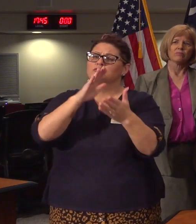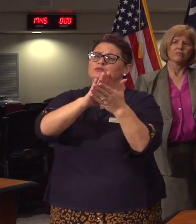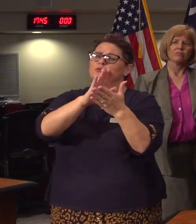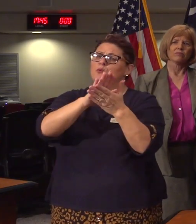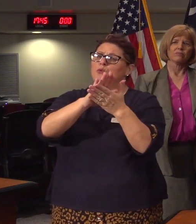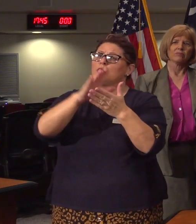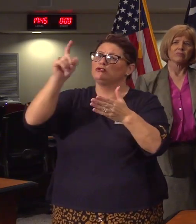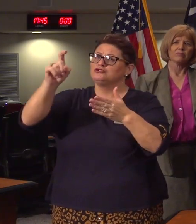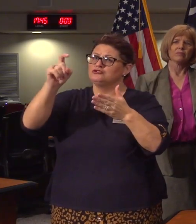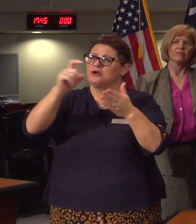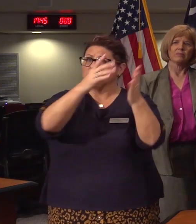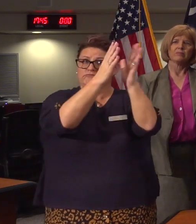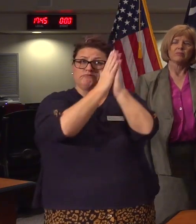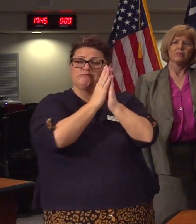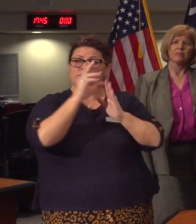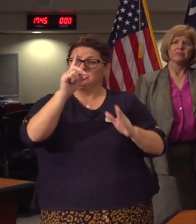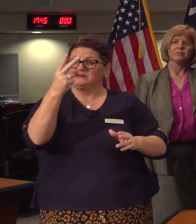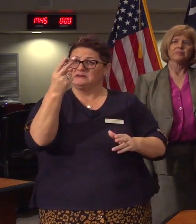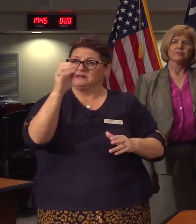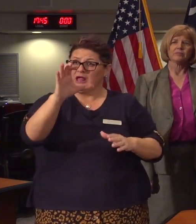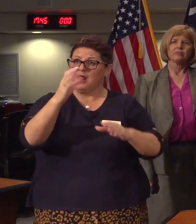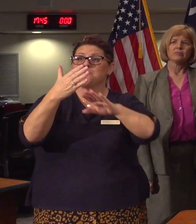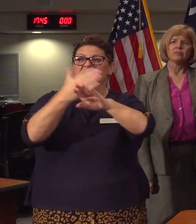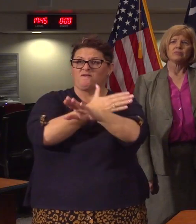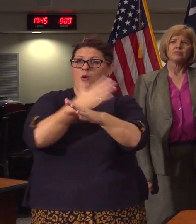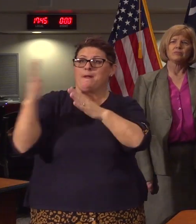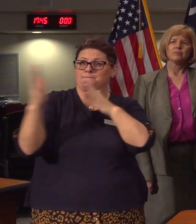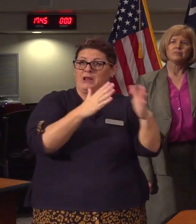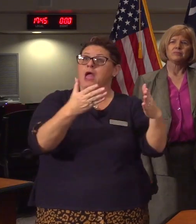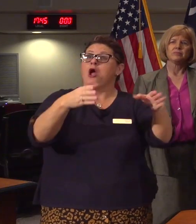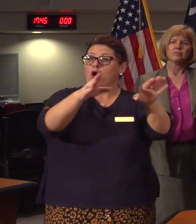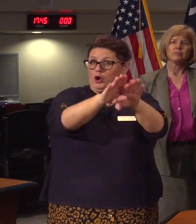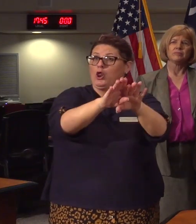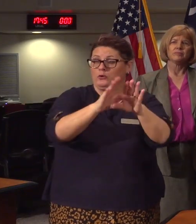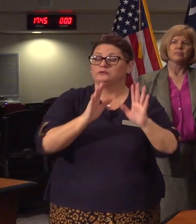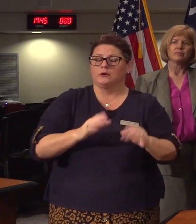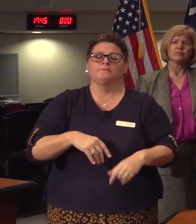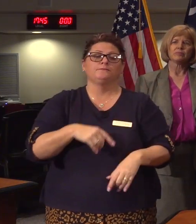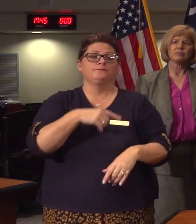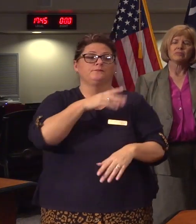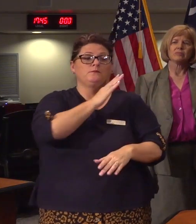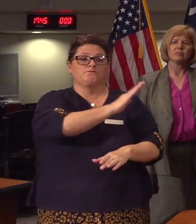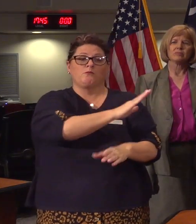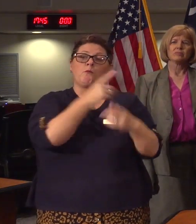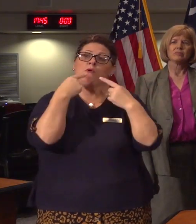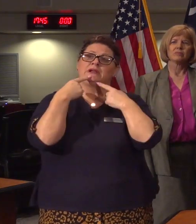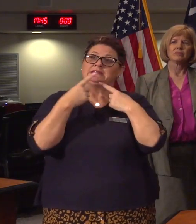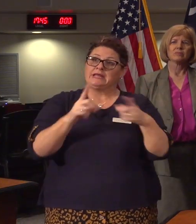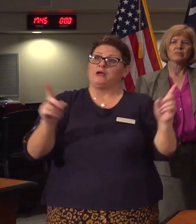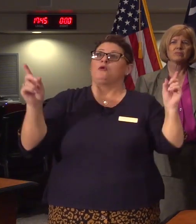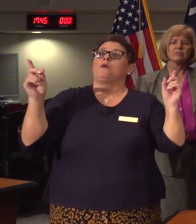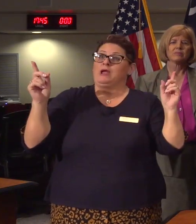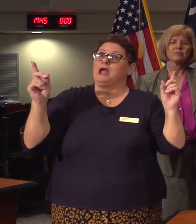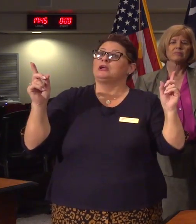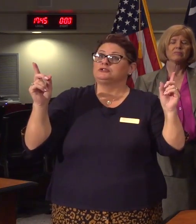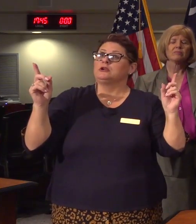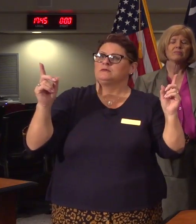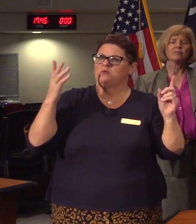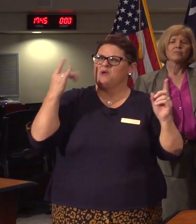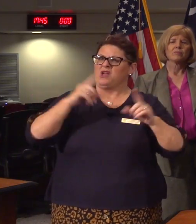should consult with DHEC before making any plans to close or anything. That's right. What does this declaration do differently in that regard?